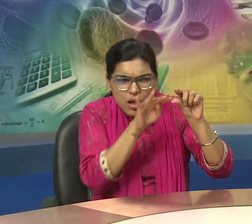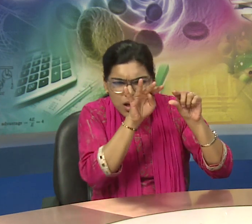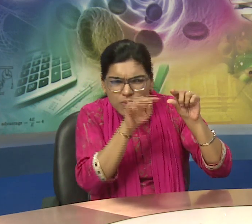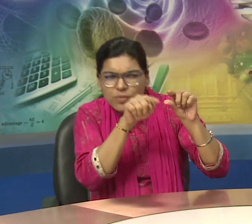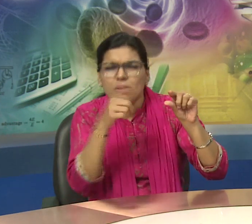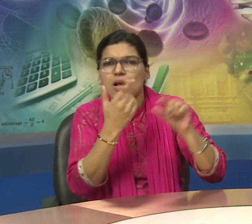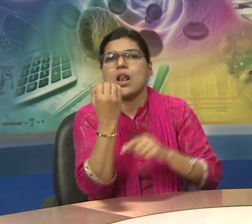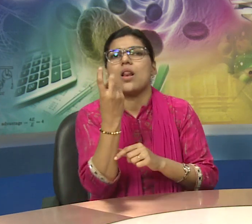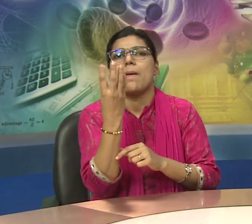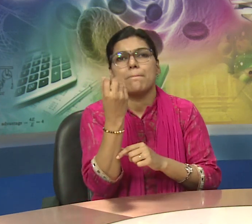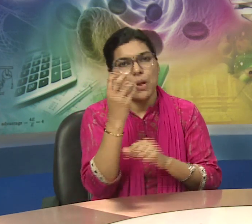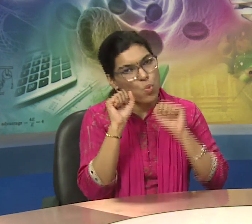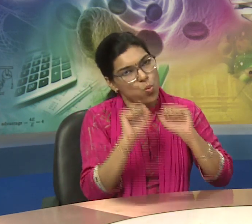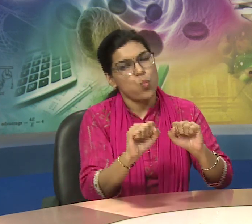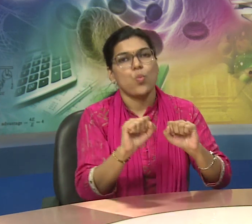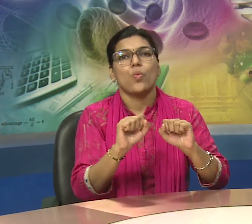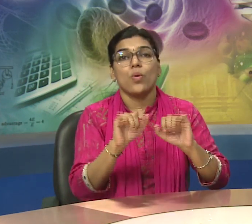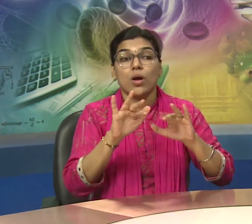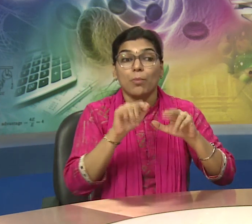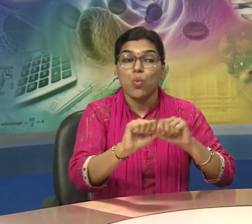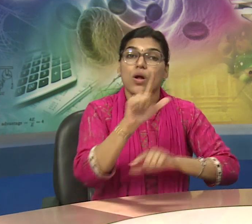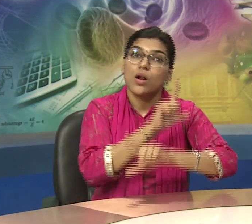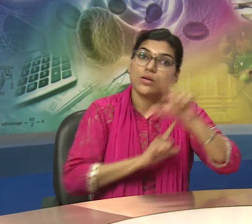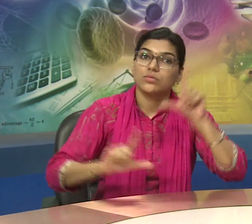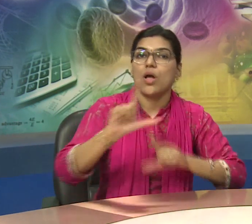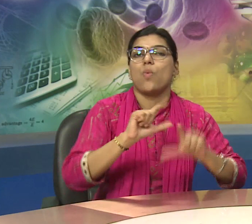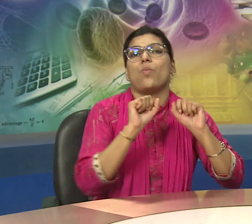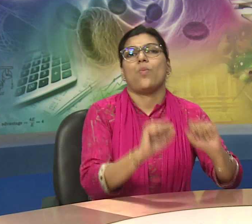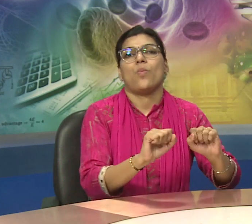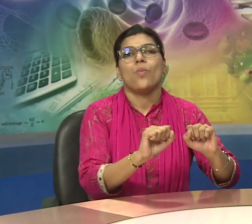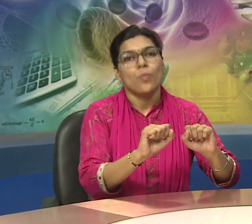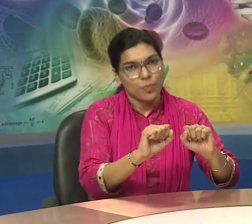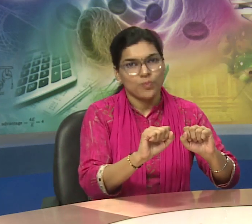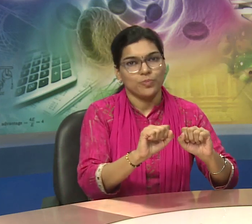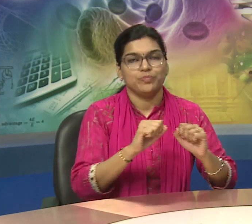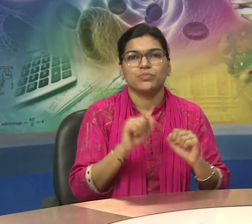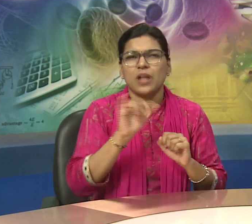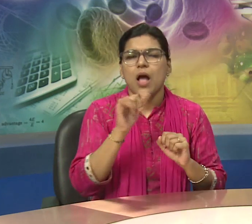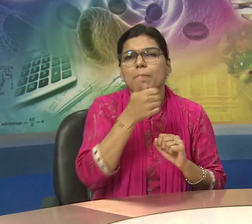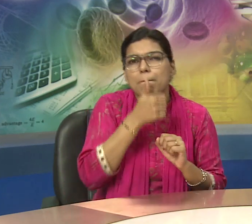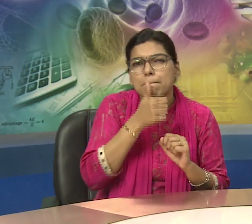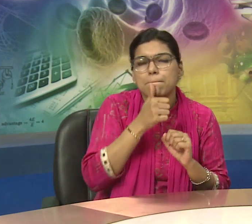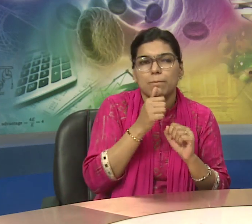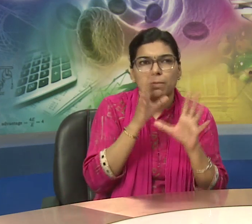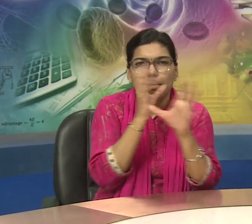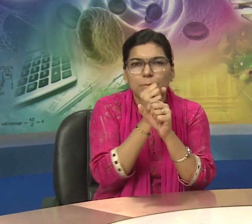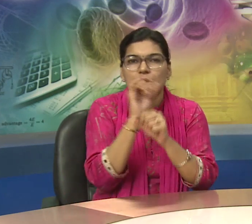and those labels have some barcodes in that computer language. So, there are